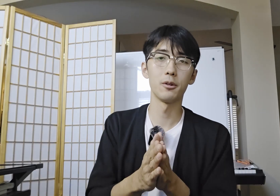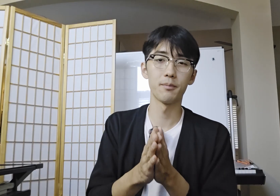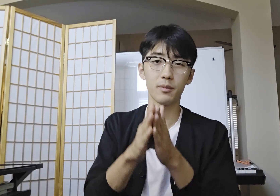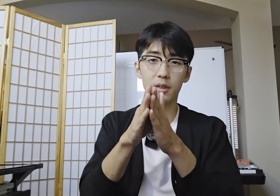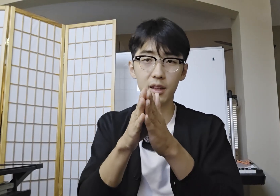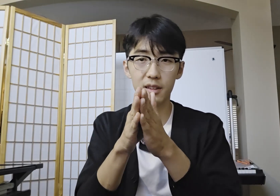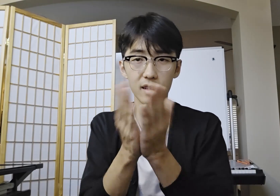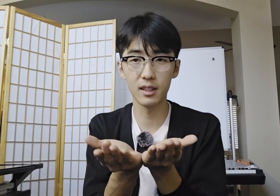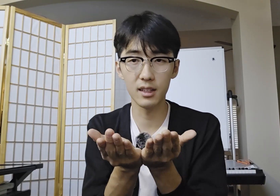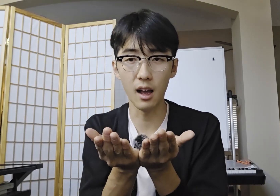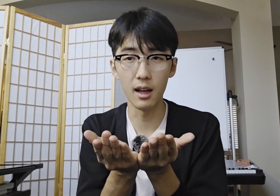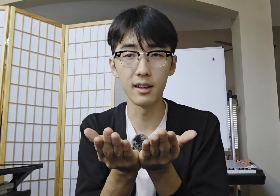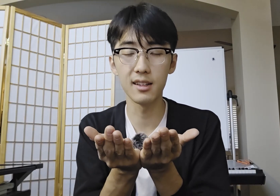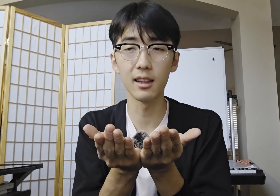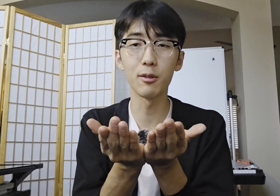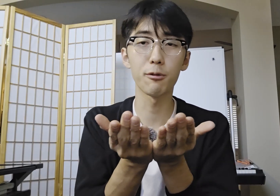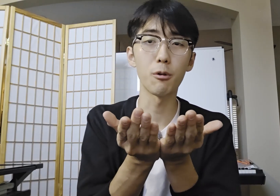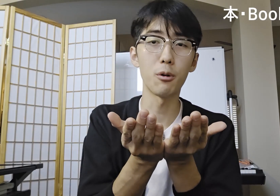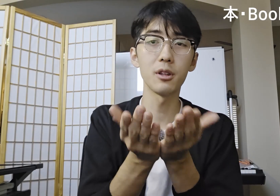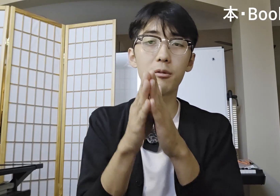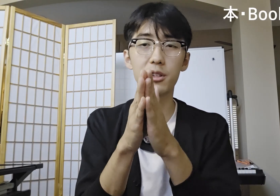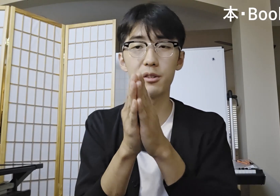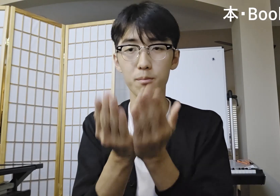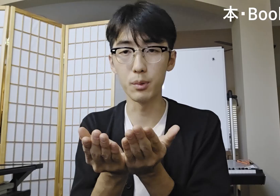So this is a sign language for hon, which is book.